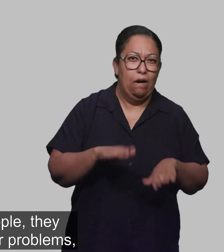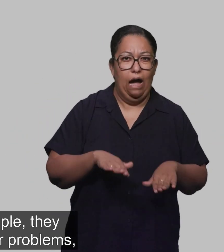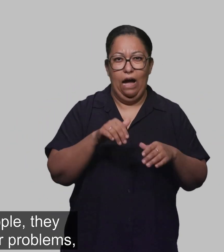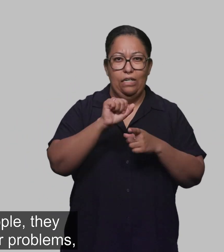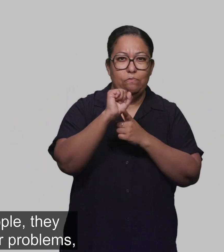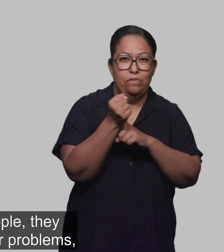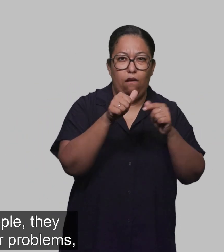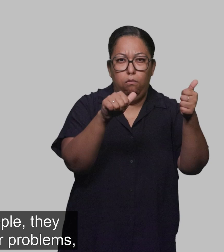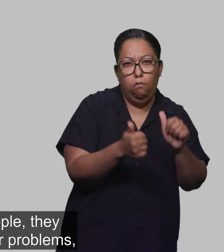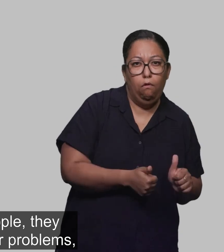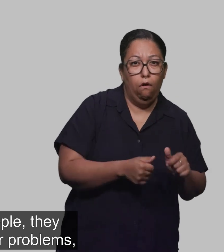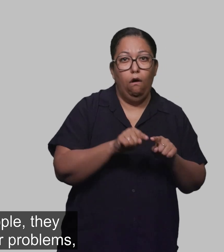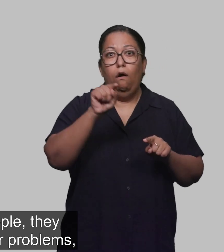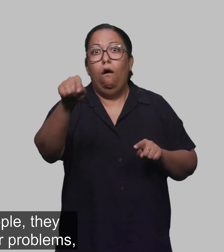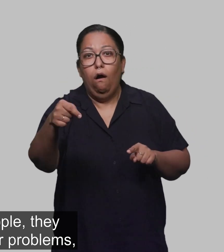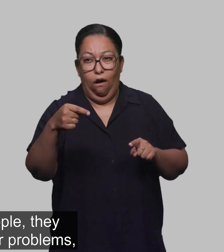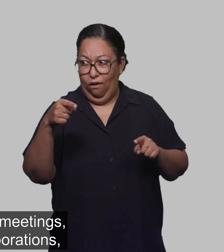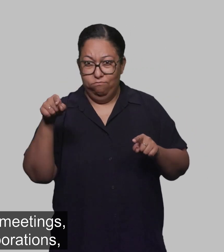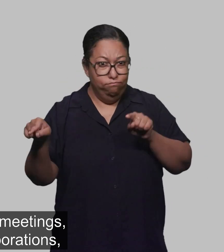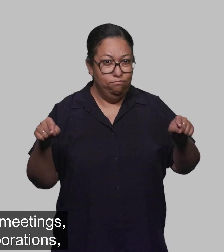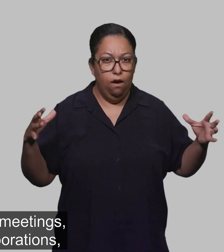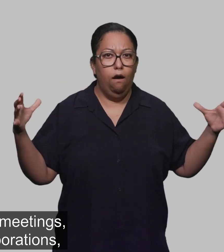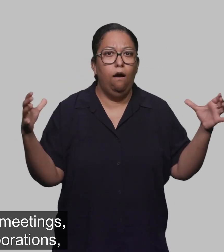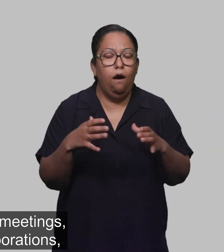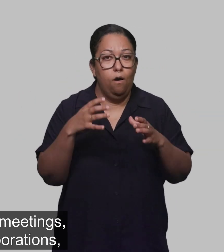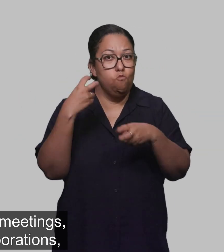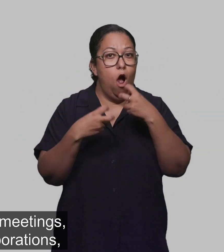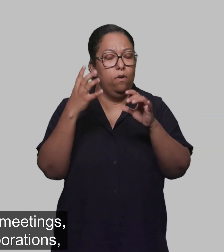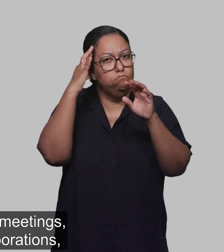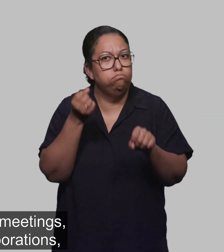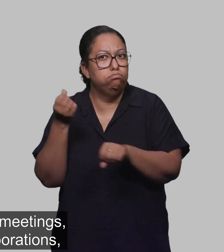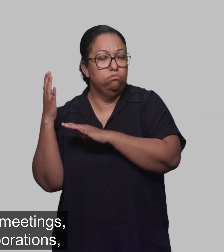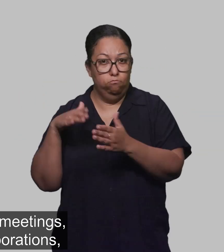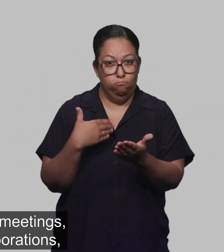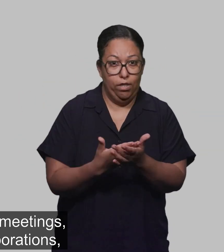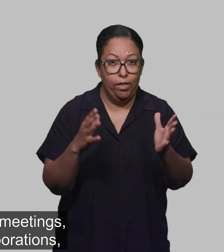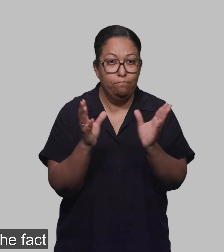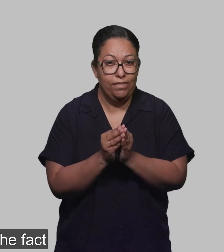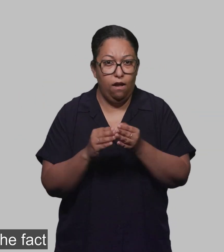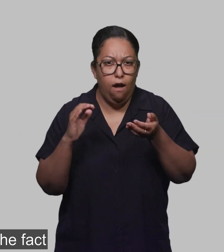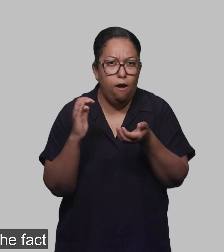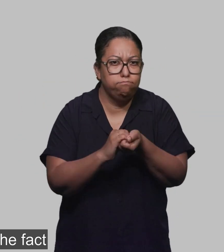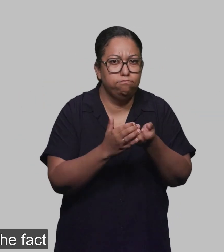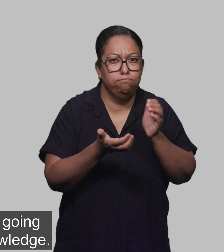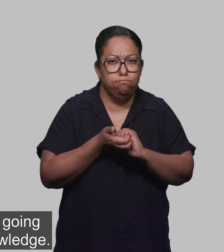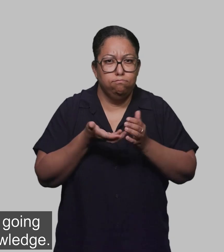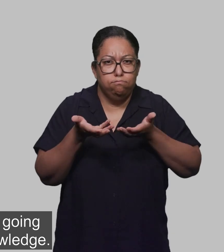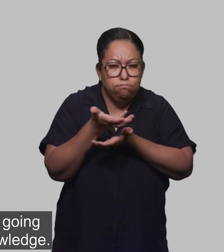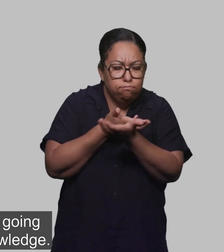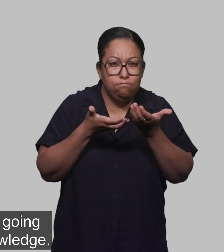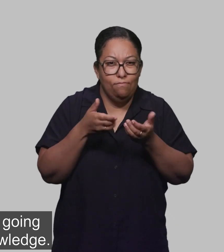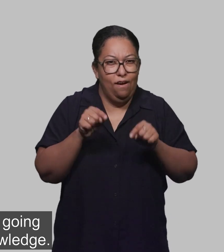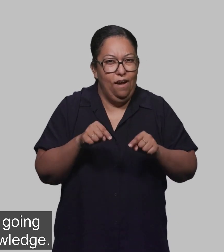and that people, they forget about their problems, arrive at these meetings, at these collaborations, inspired by the fact that they're